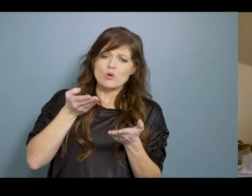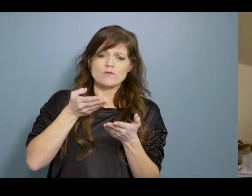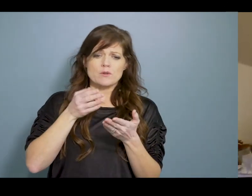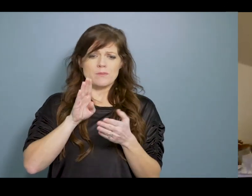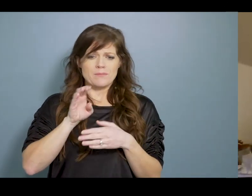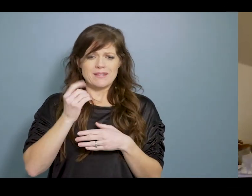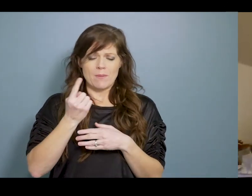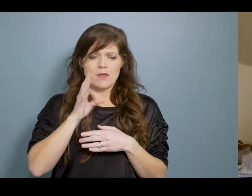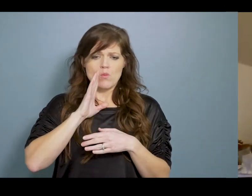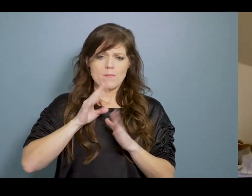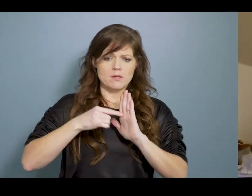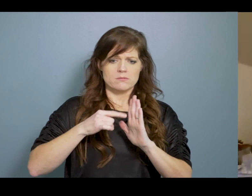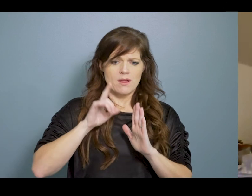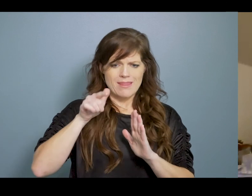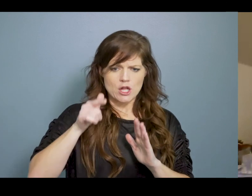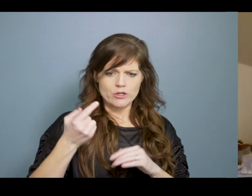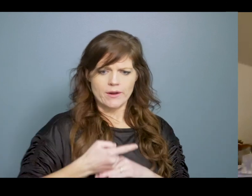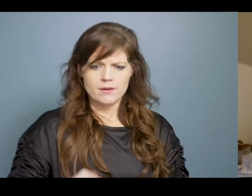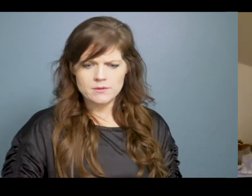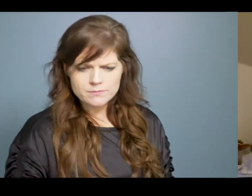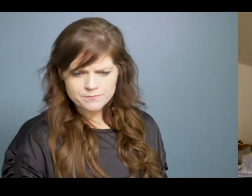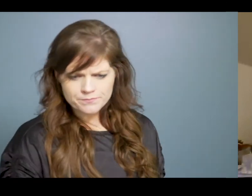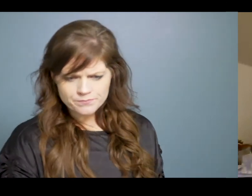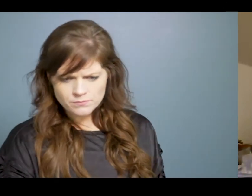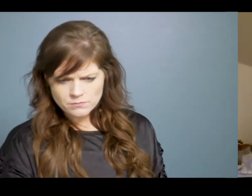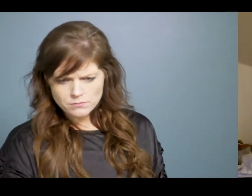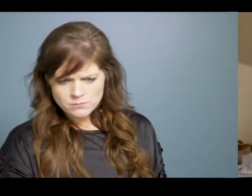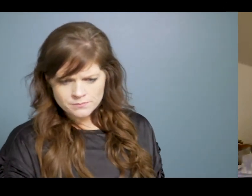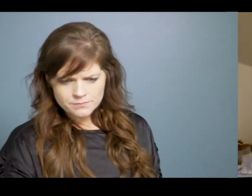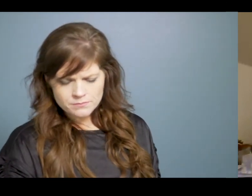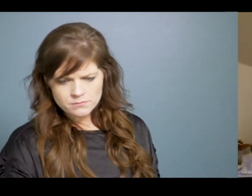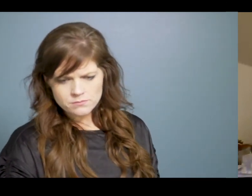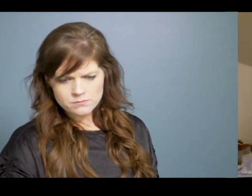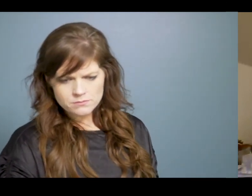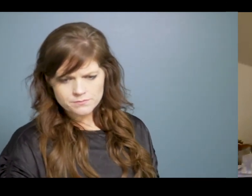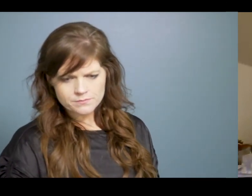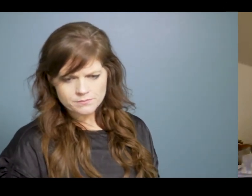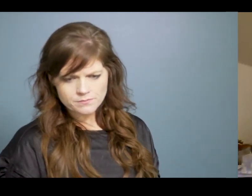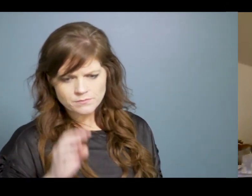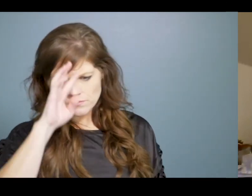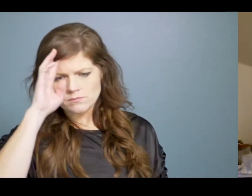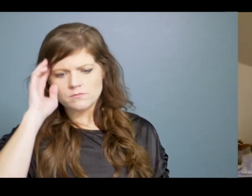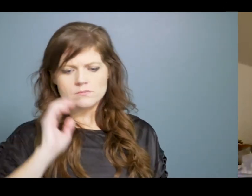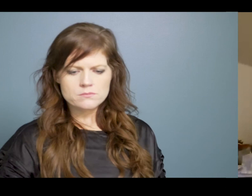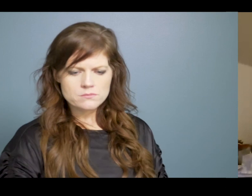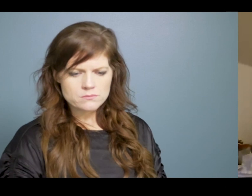something that's going to get acted upon at a later date. That's part of situational awareness. If anybody is